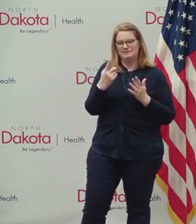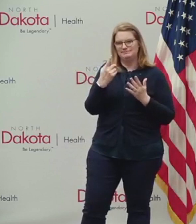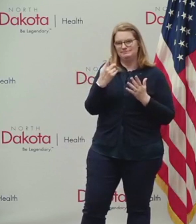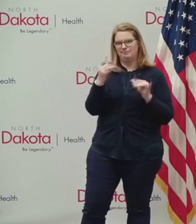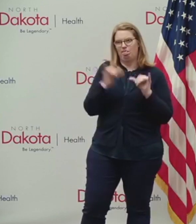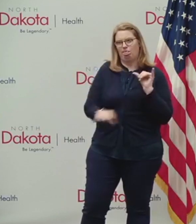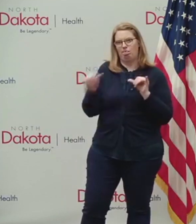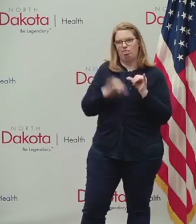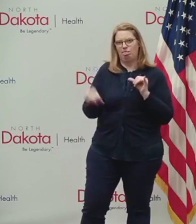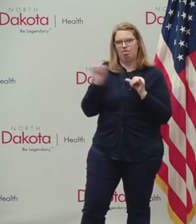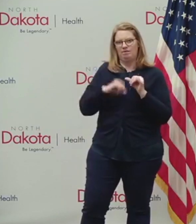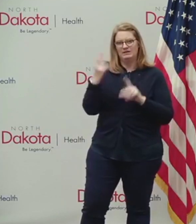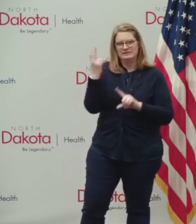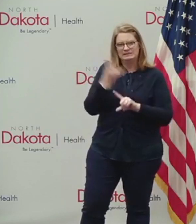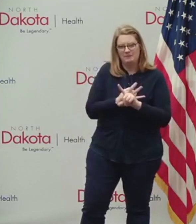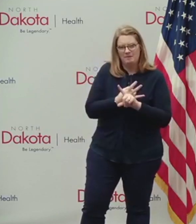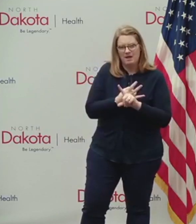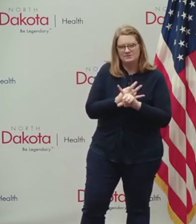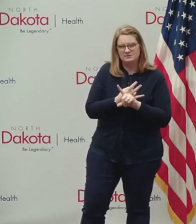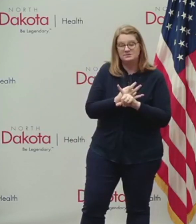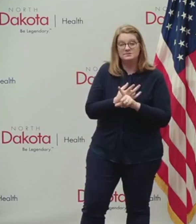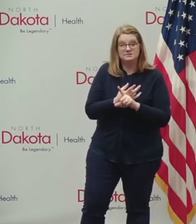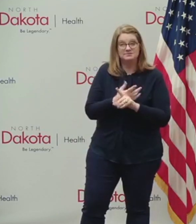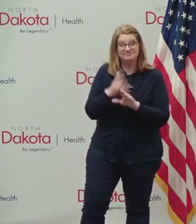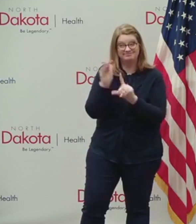we actually need is increased